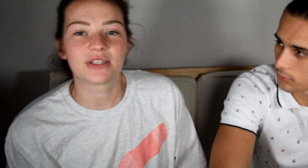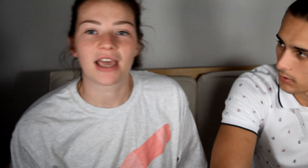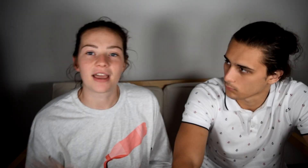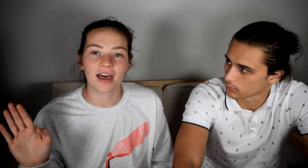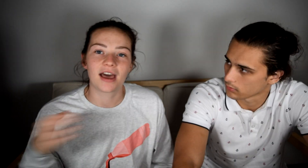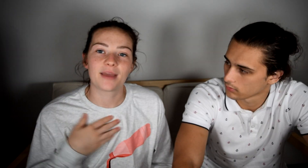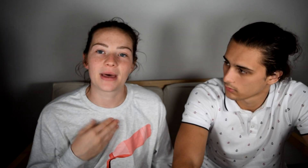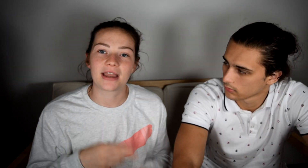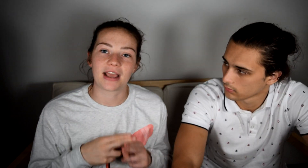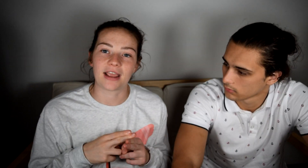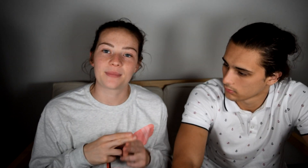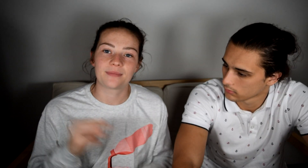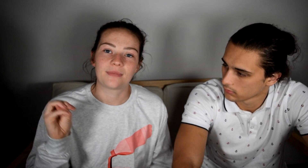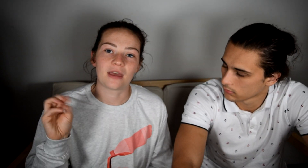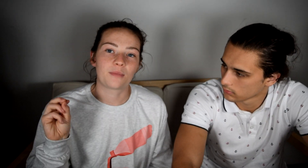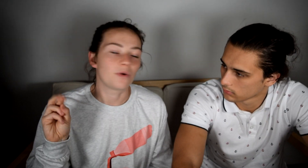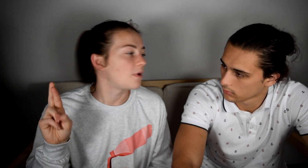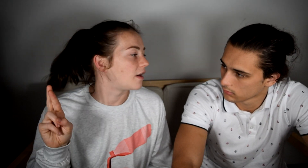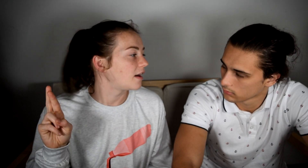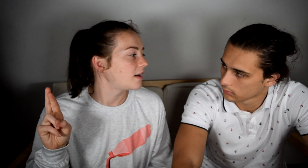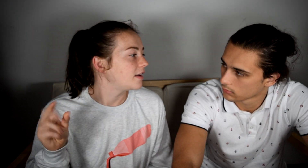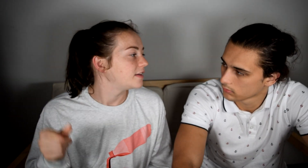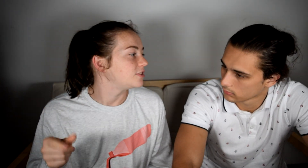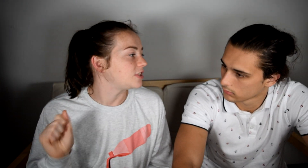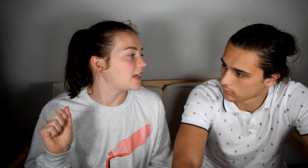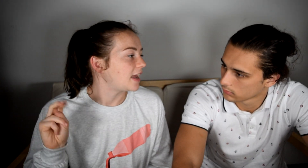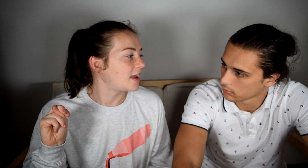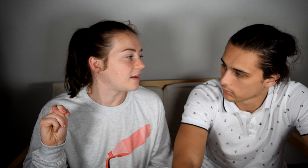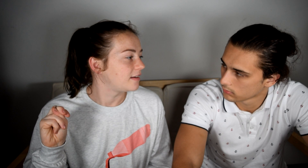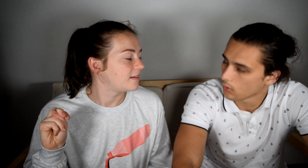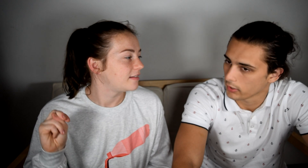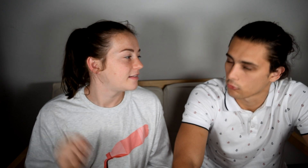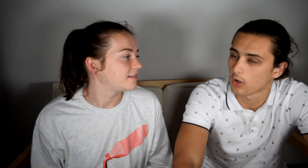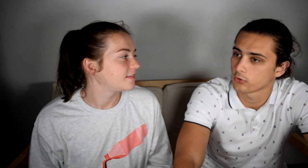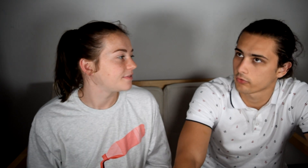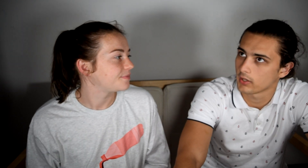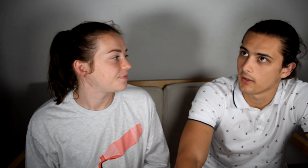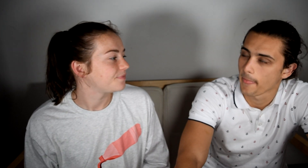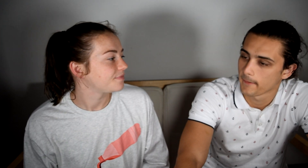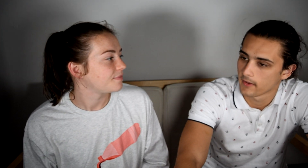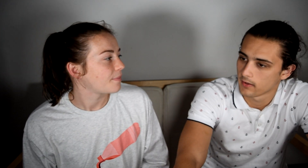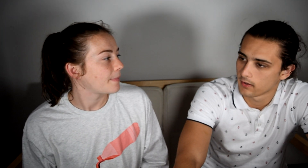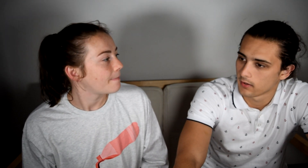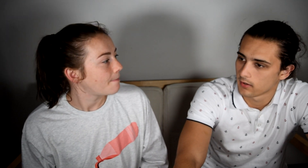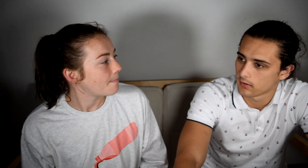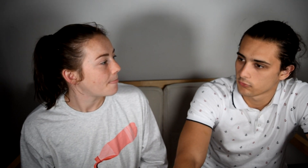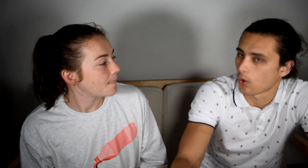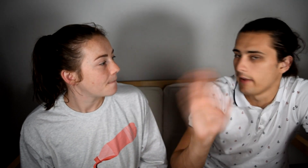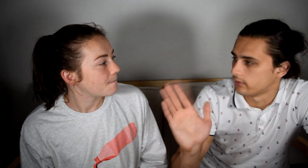like, hi, my name, M-O-R-G-A-N. Okay, so how do you say? So hi is this,